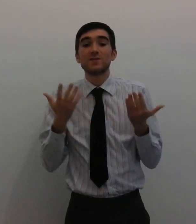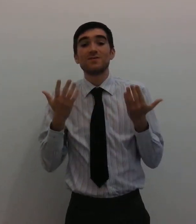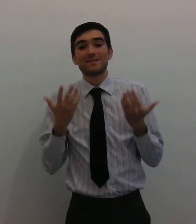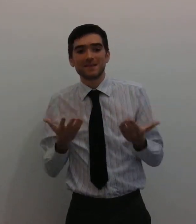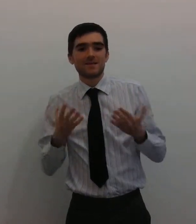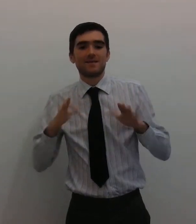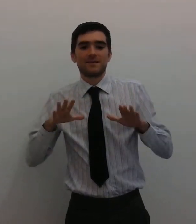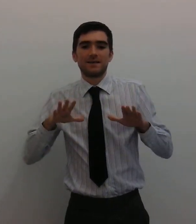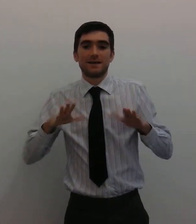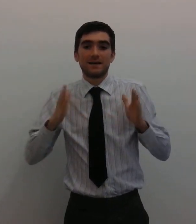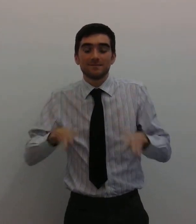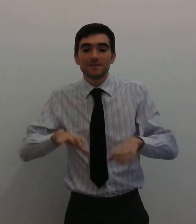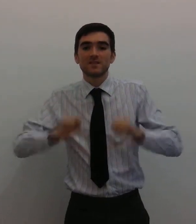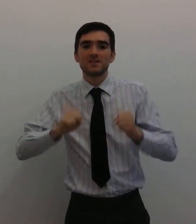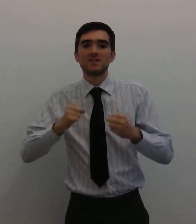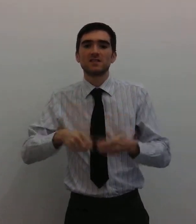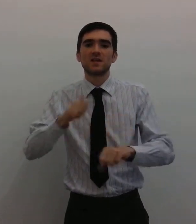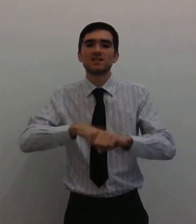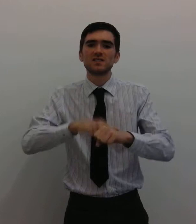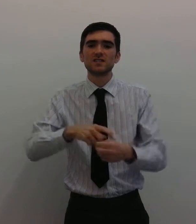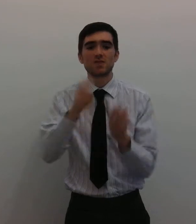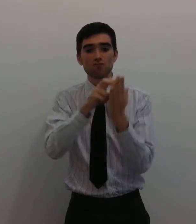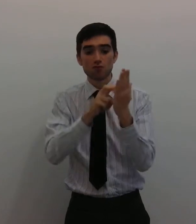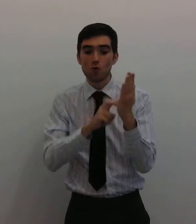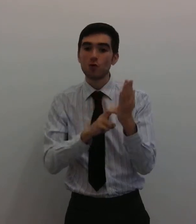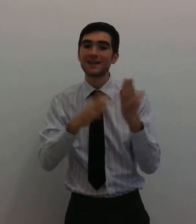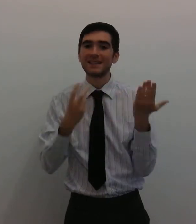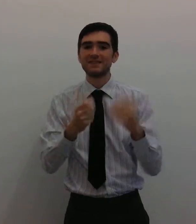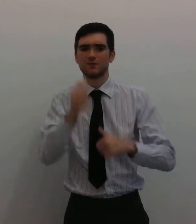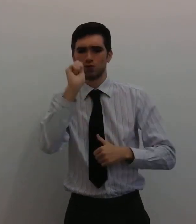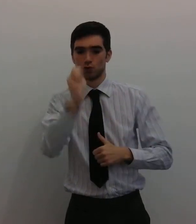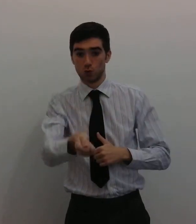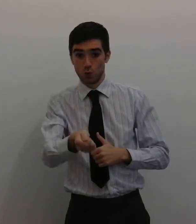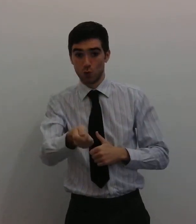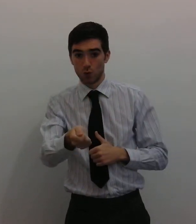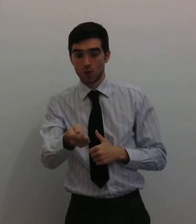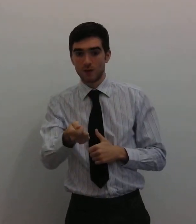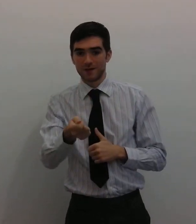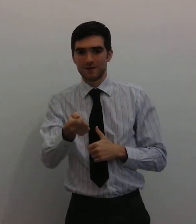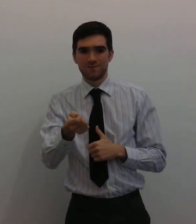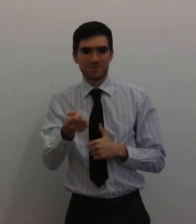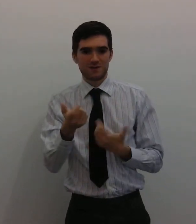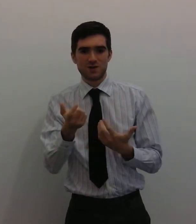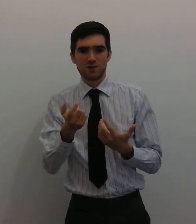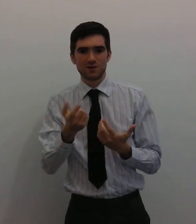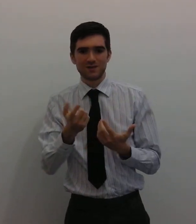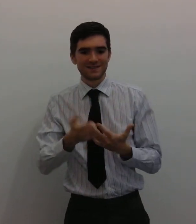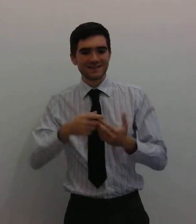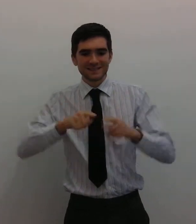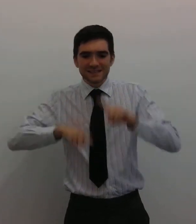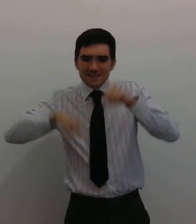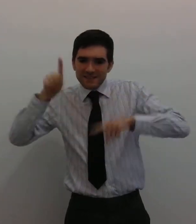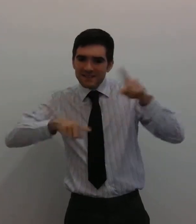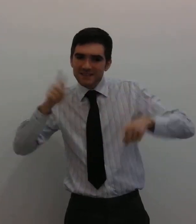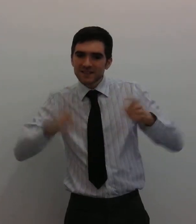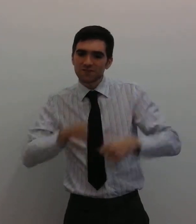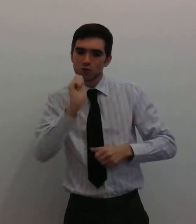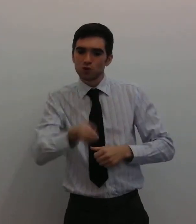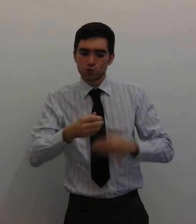recording if it's a litigation case against the various litigation stages. And to